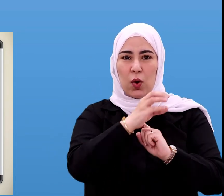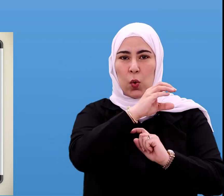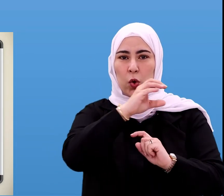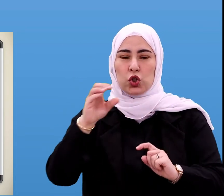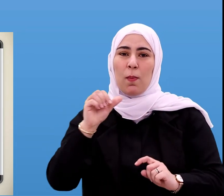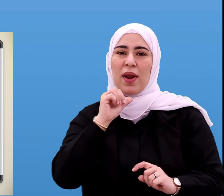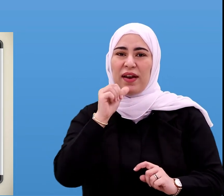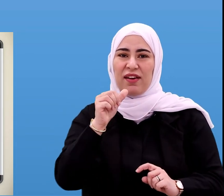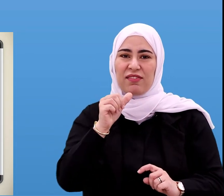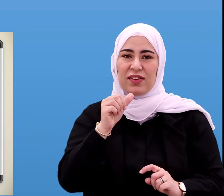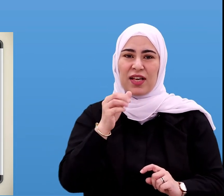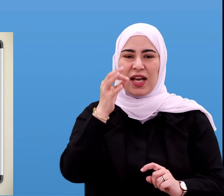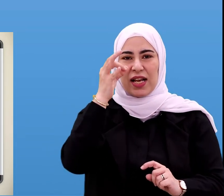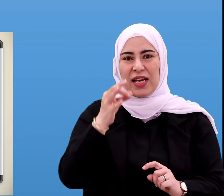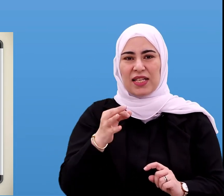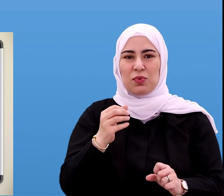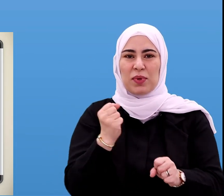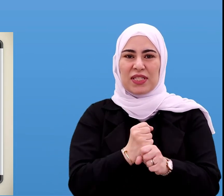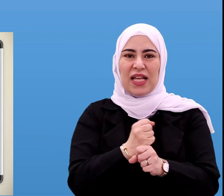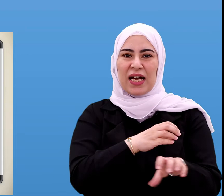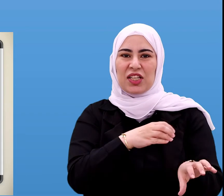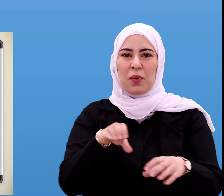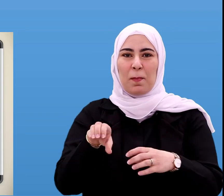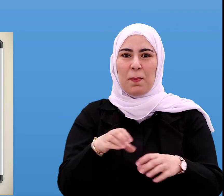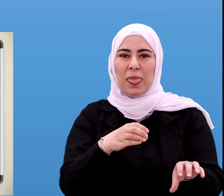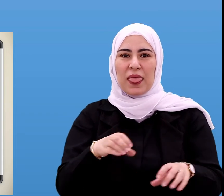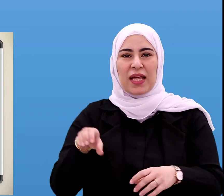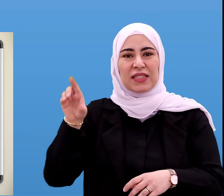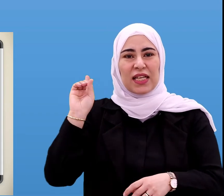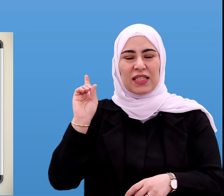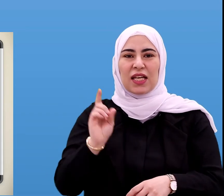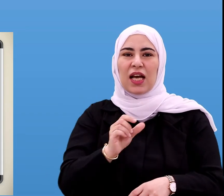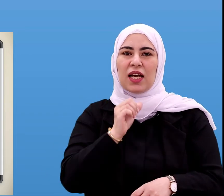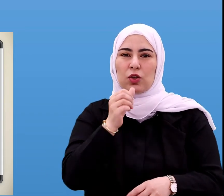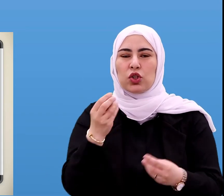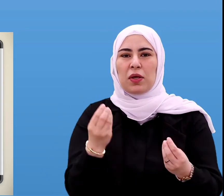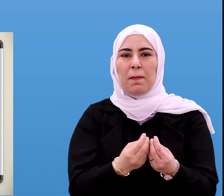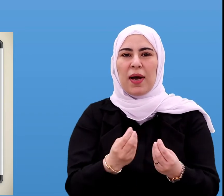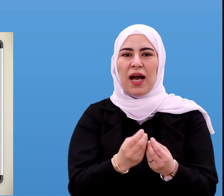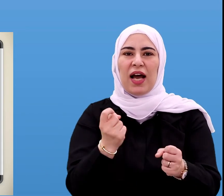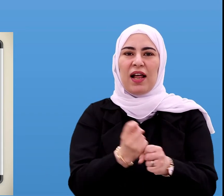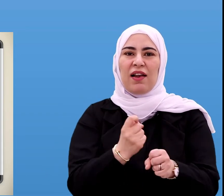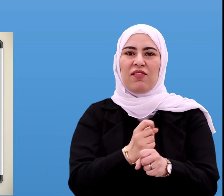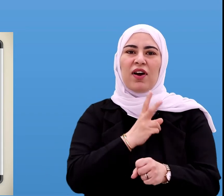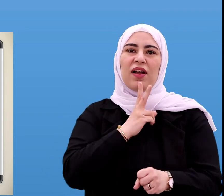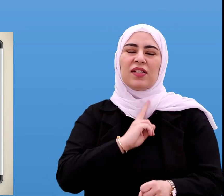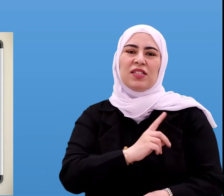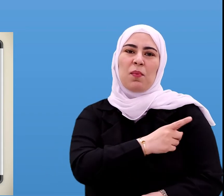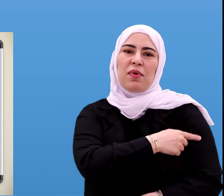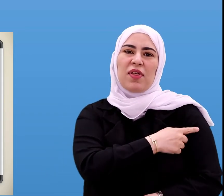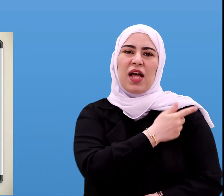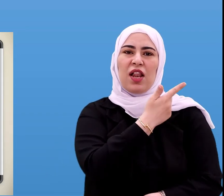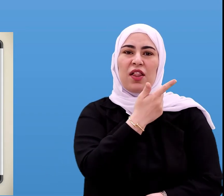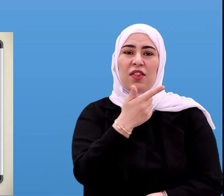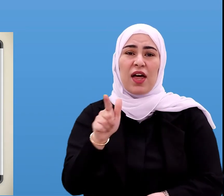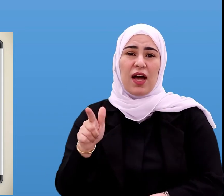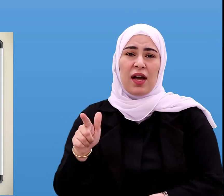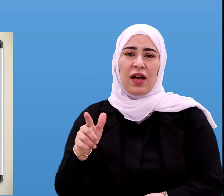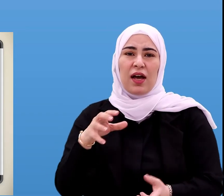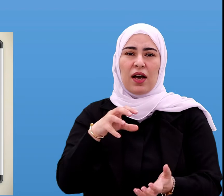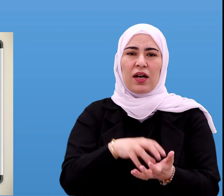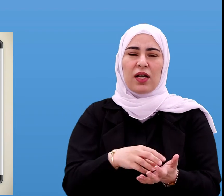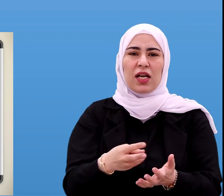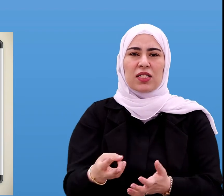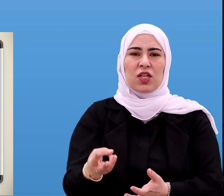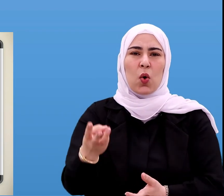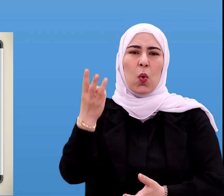to be? Simply, you will make the verb to be negative. For example, the class wasn't interested in